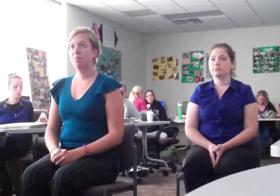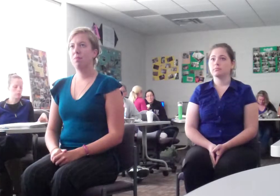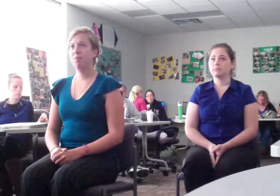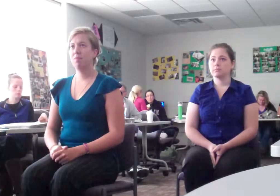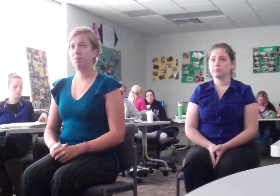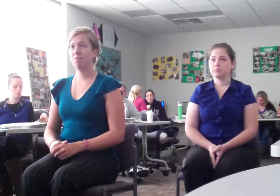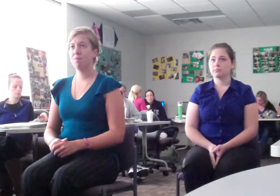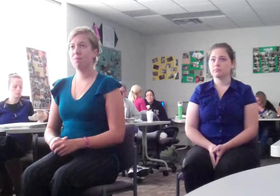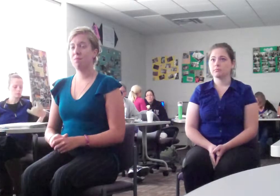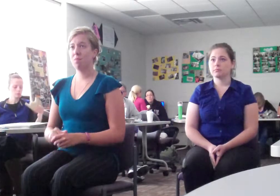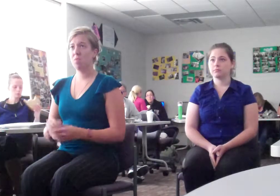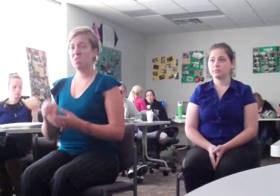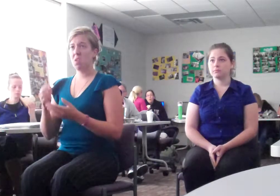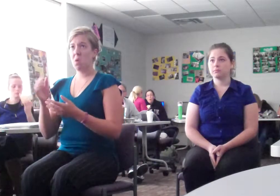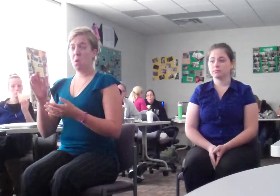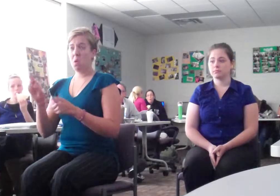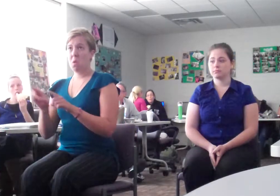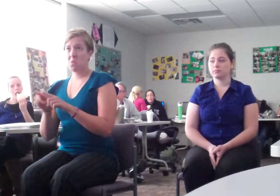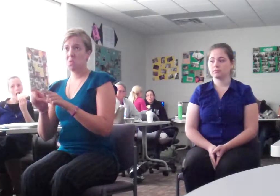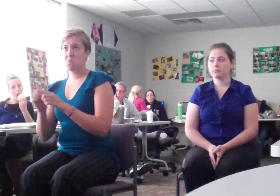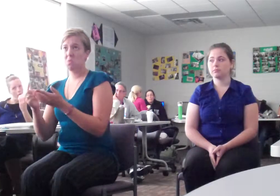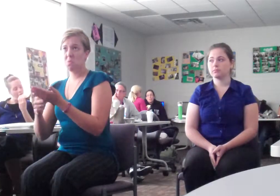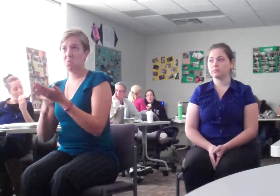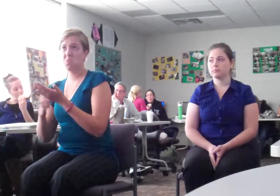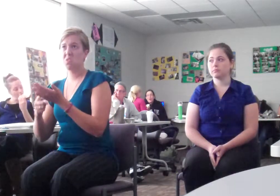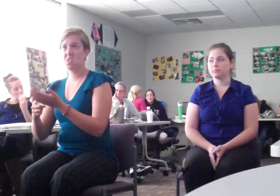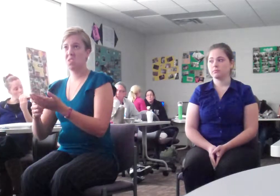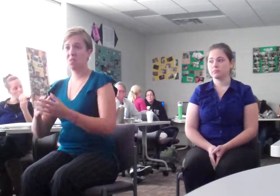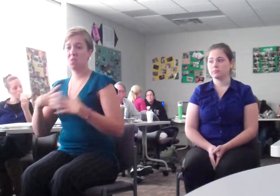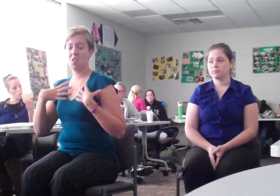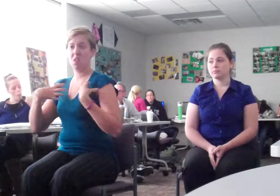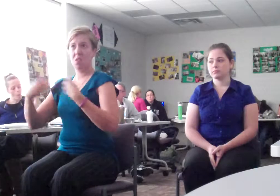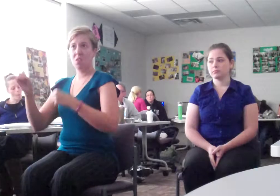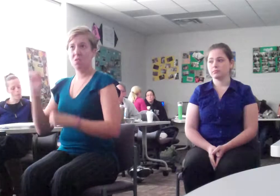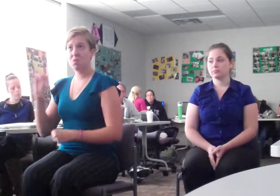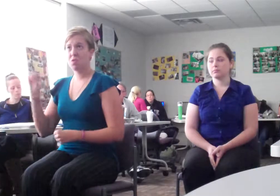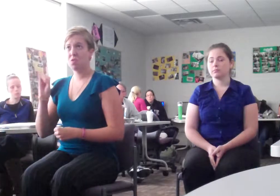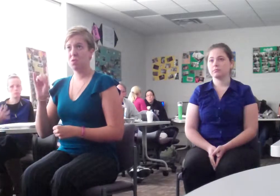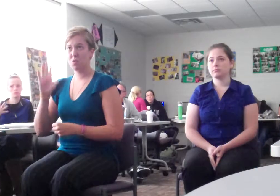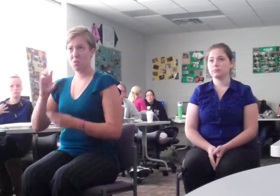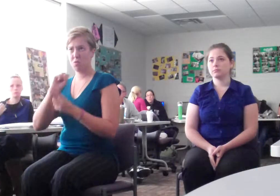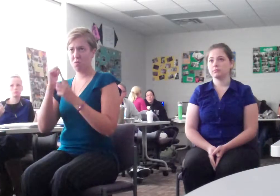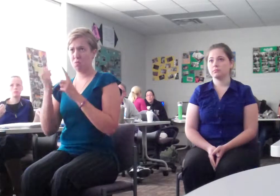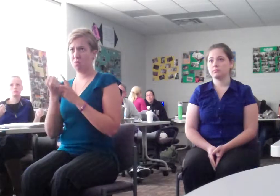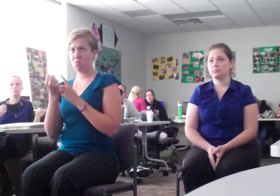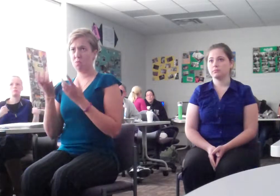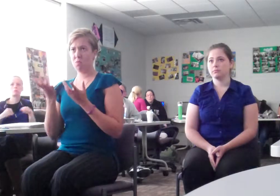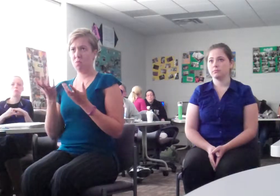you might want to talk about is health insurance. What is your situation on that?